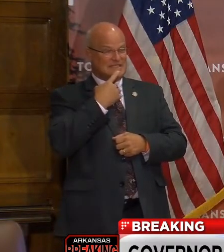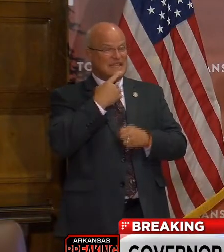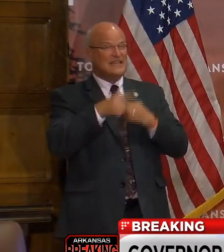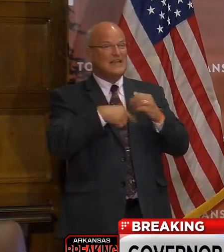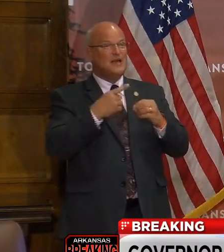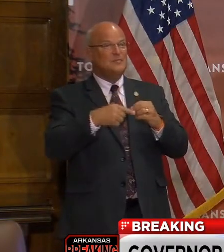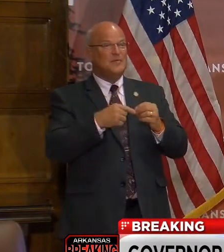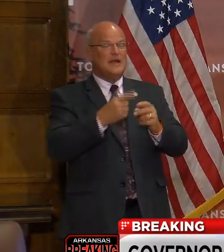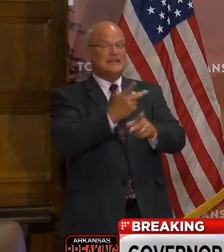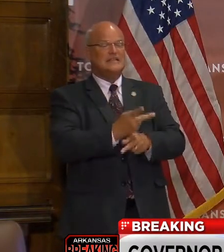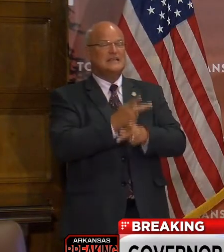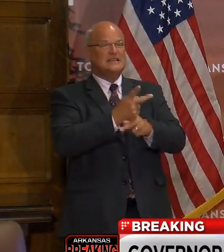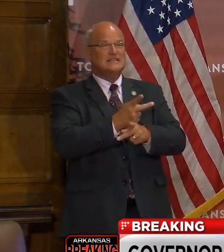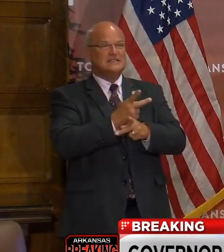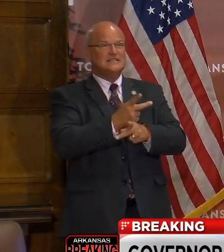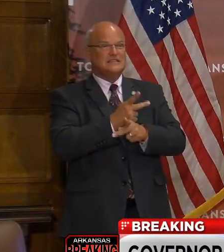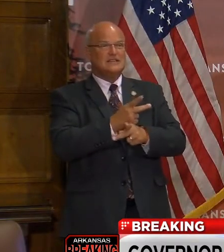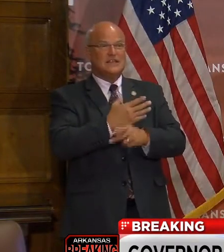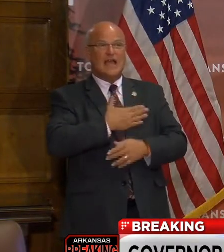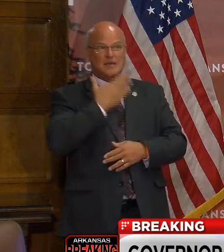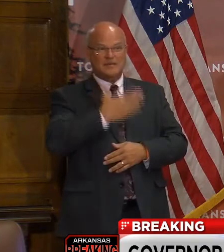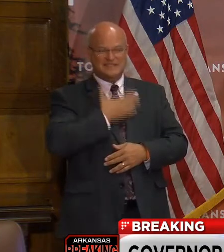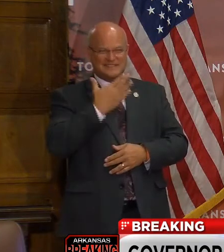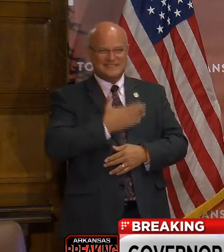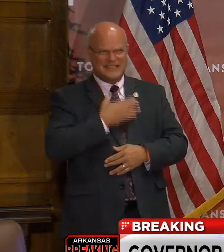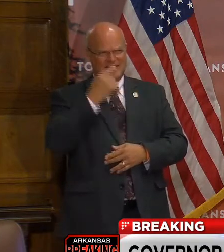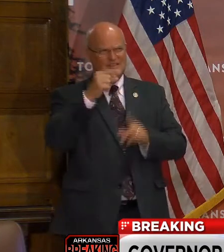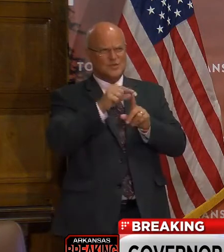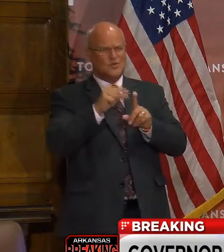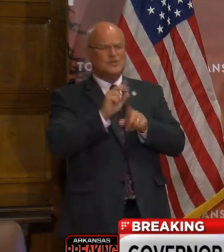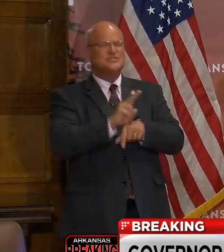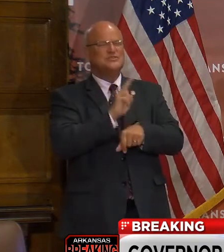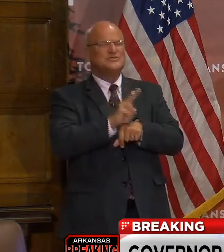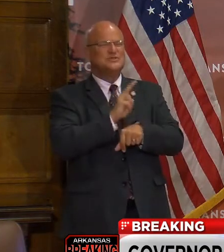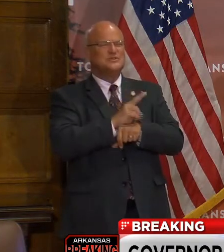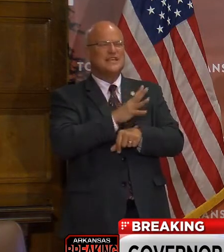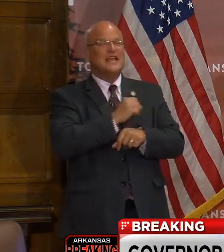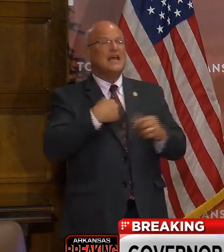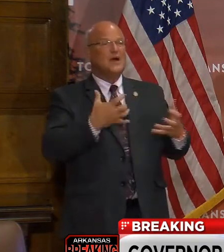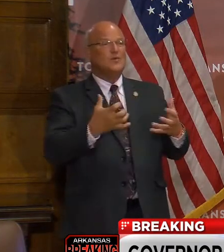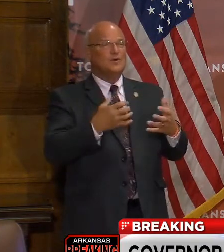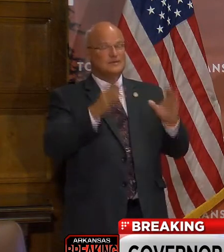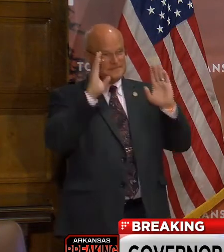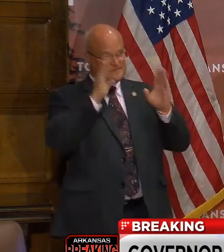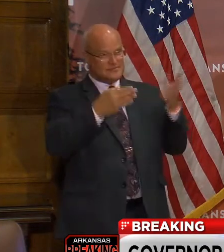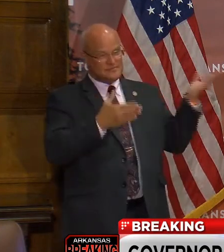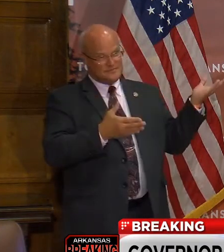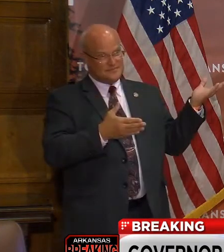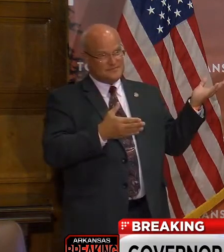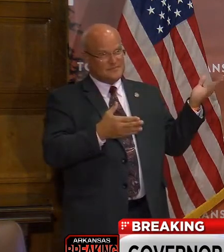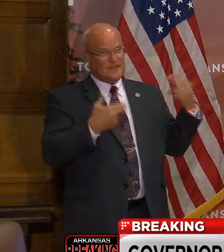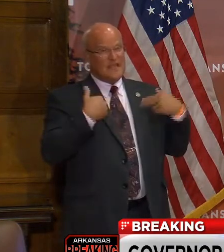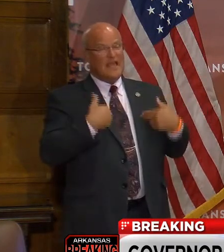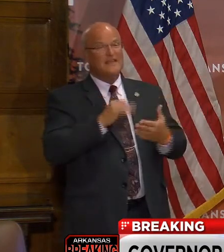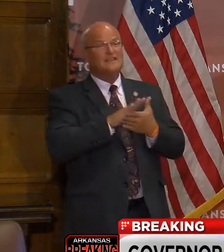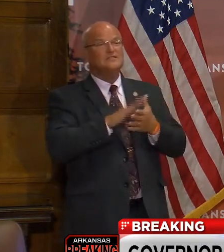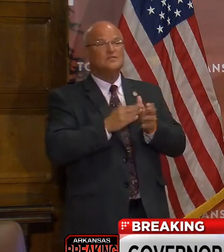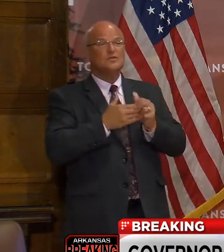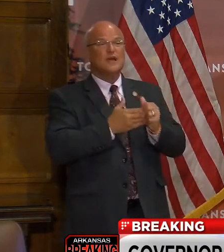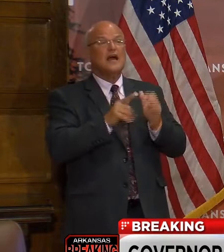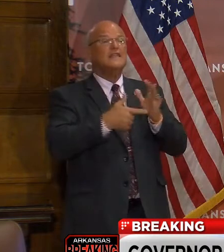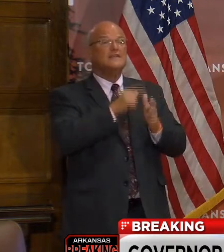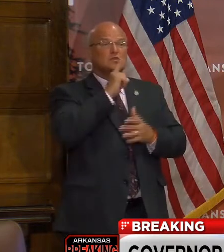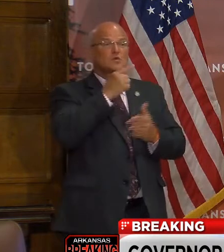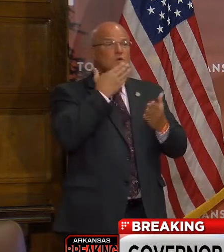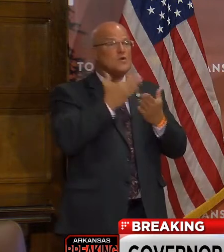about cautious happiness, I believe is the word she used. And also, I just want to draw attention to everybody, the Healthy School Guide. This is